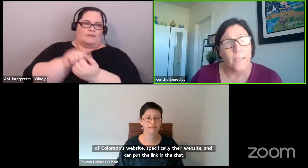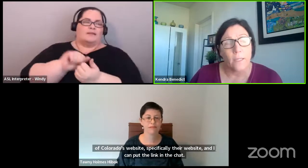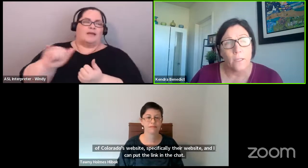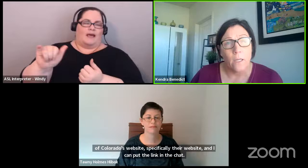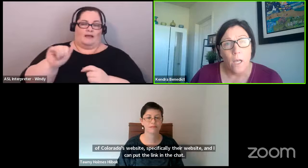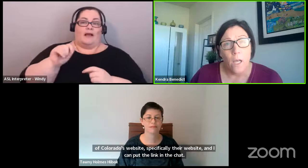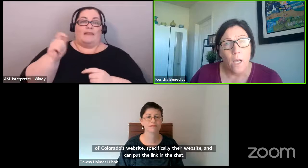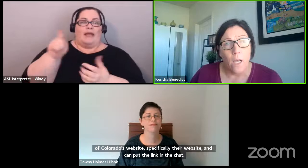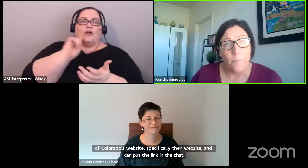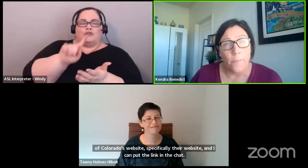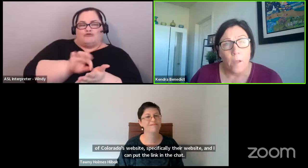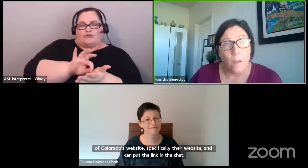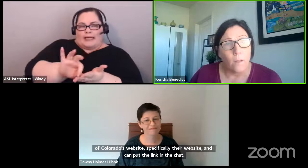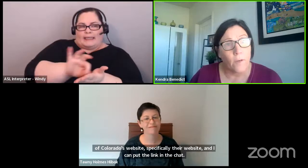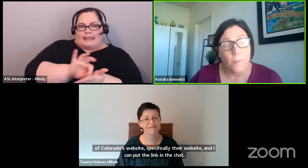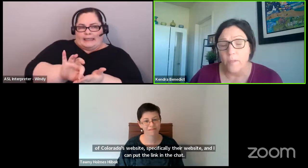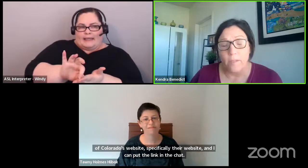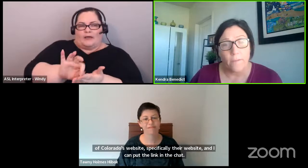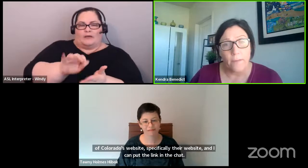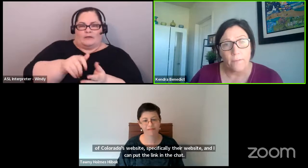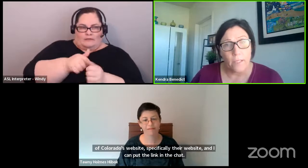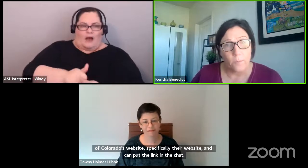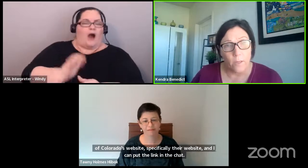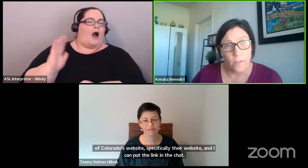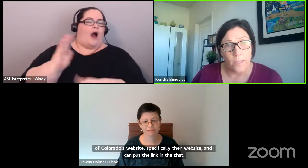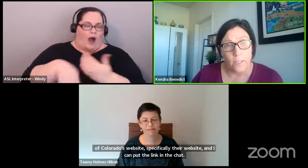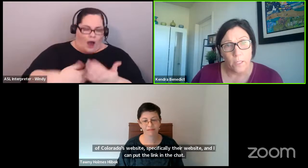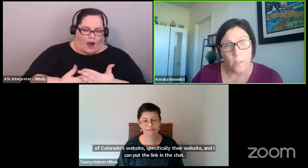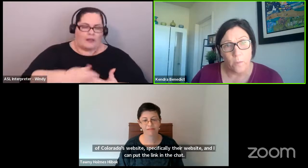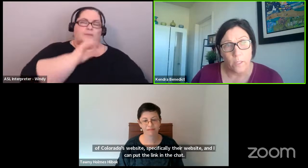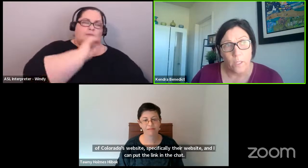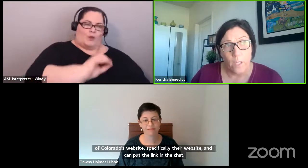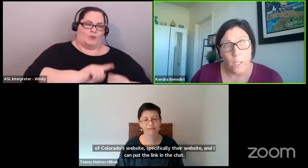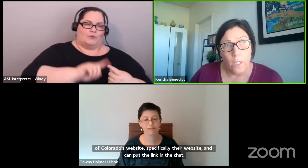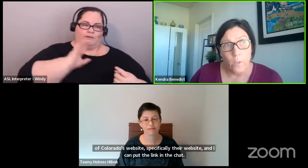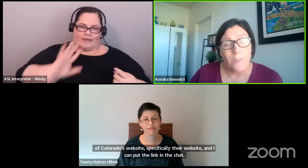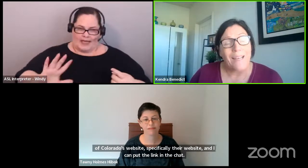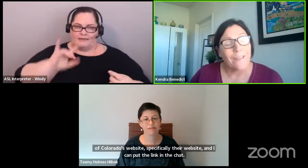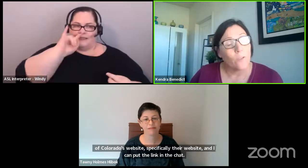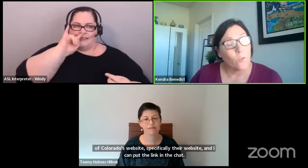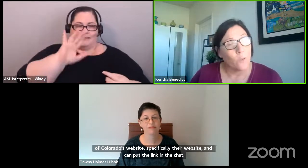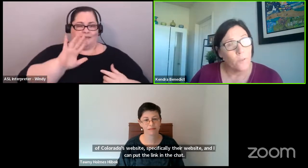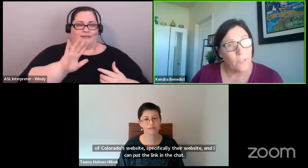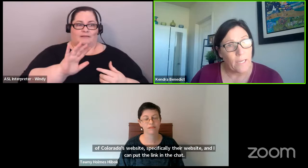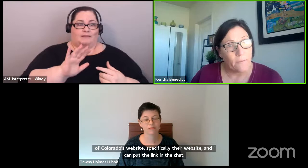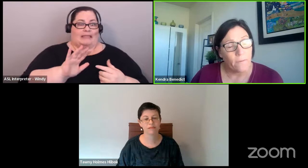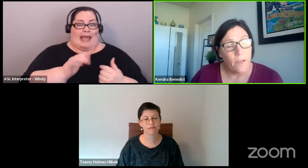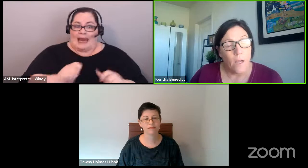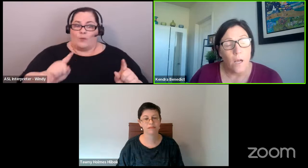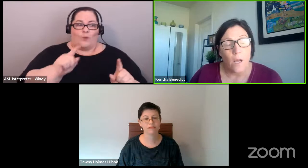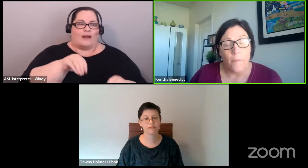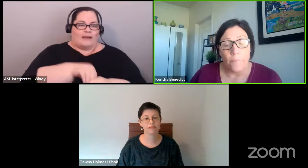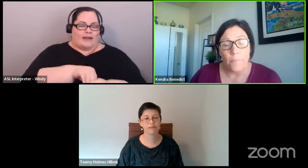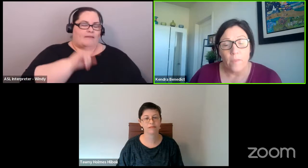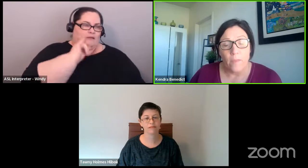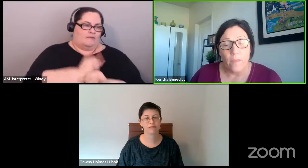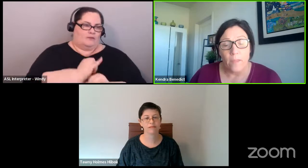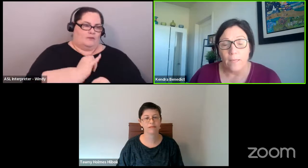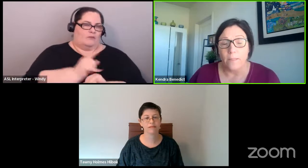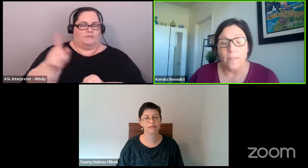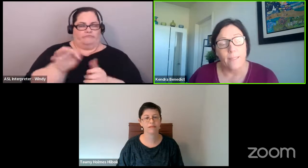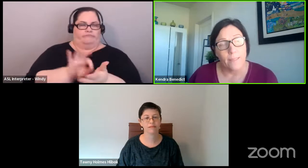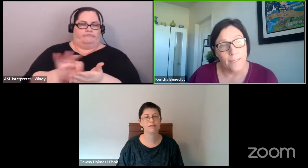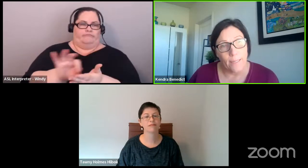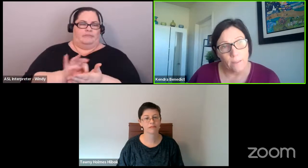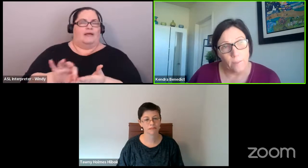are tracking all of our birth to 5 kids progress. Anyone who's at the school for the deaf,